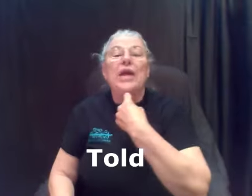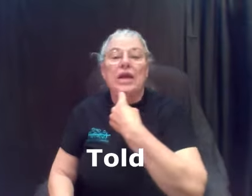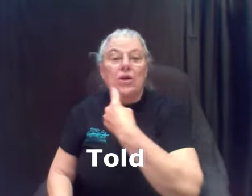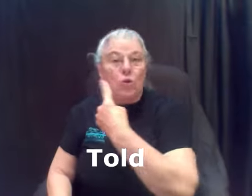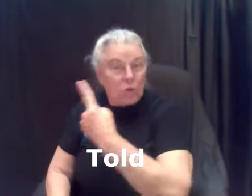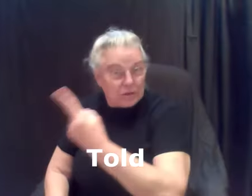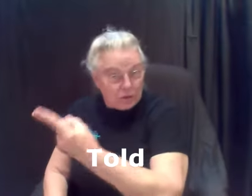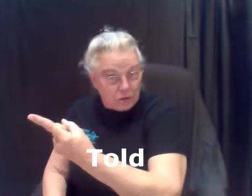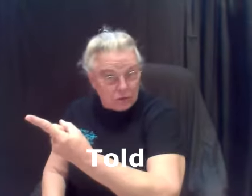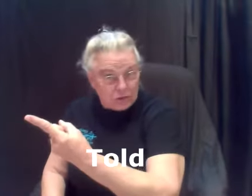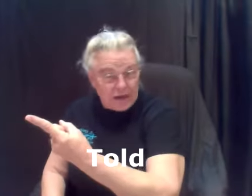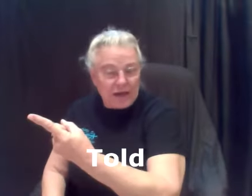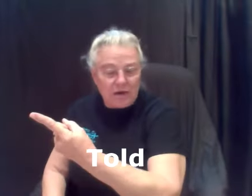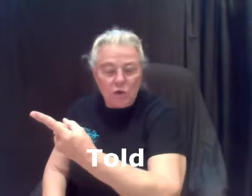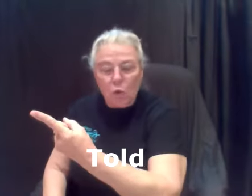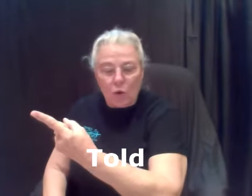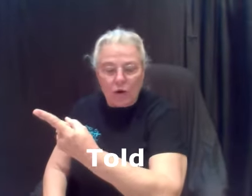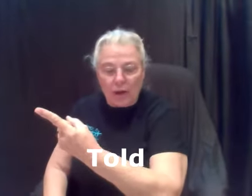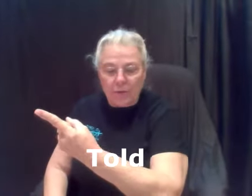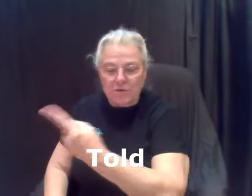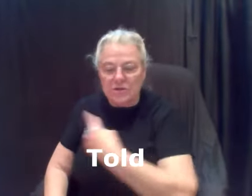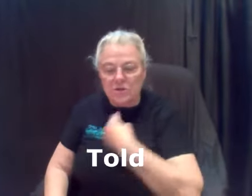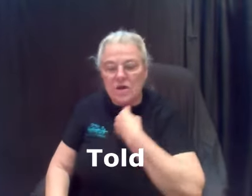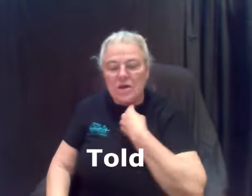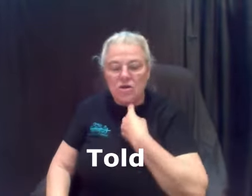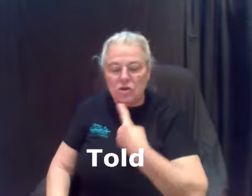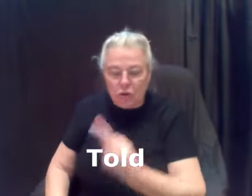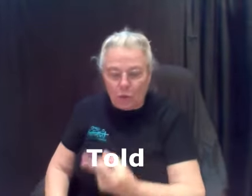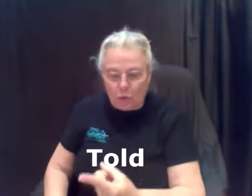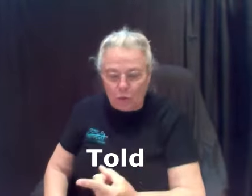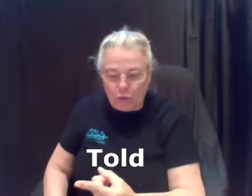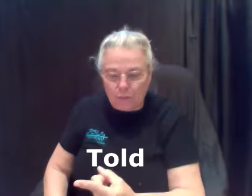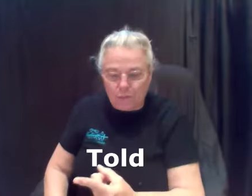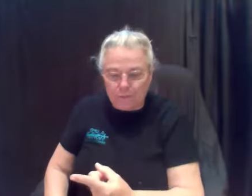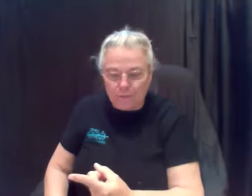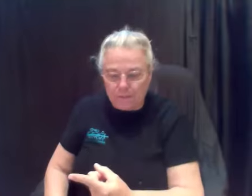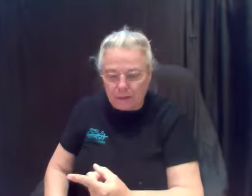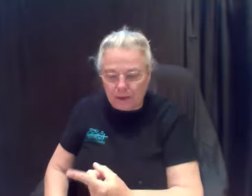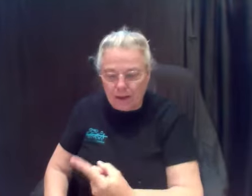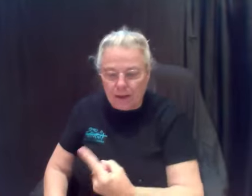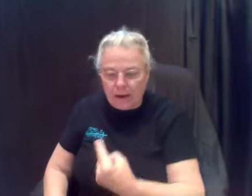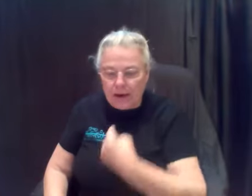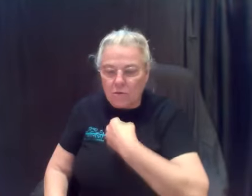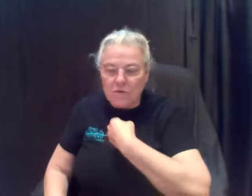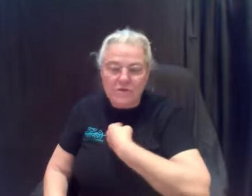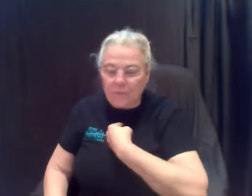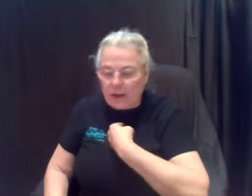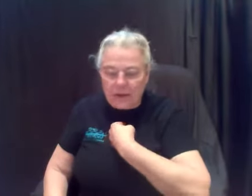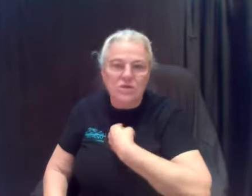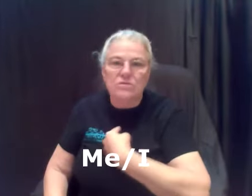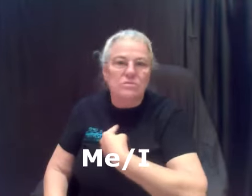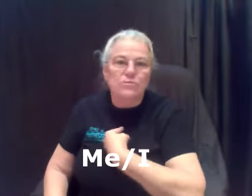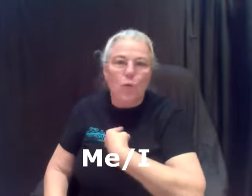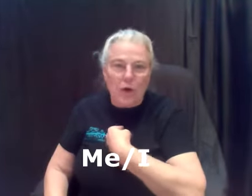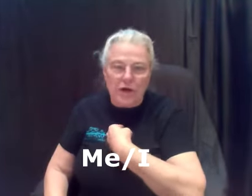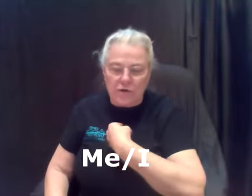your words and you're taking it toward a person. Told. And of course, me, just pointing to